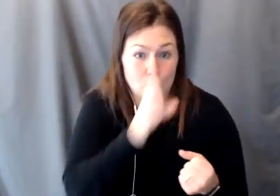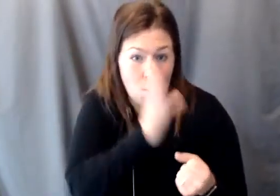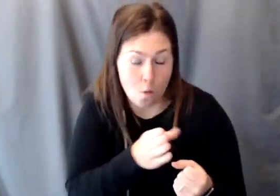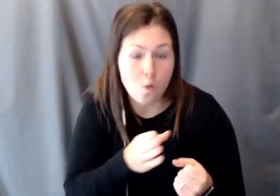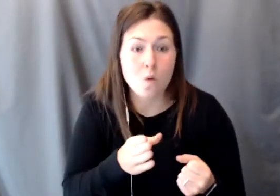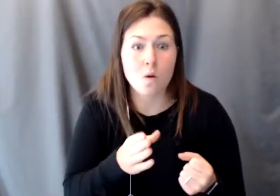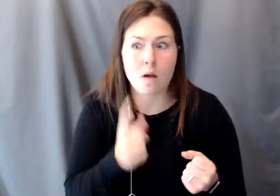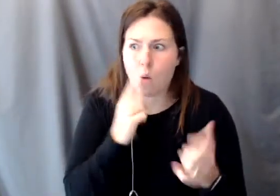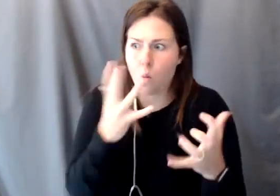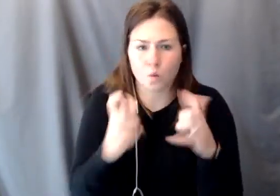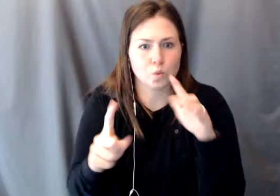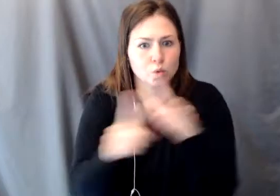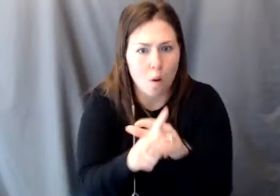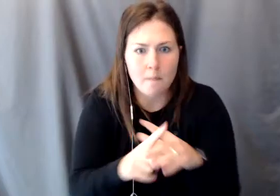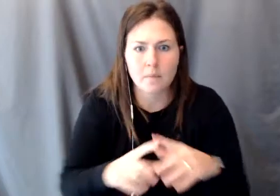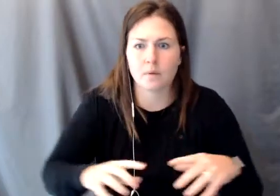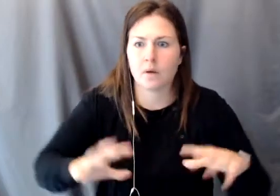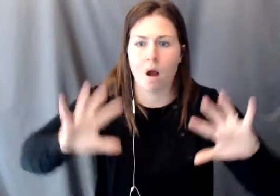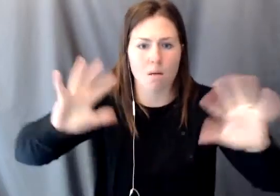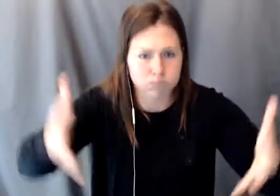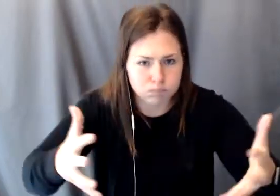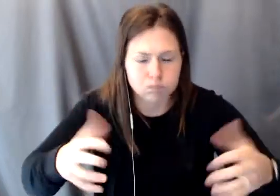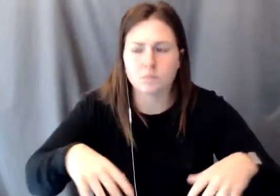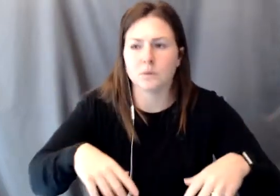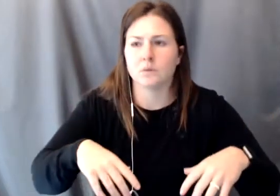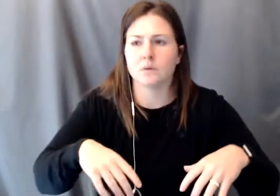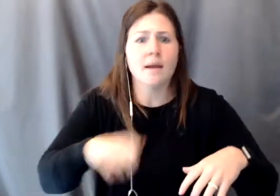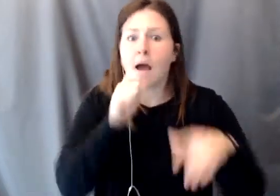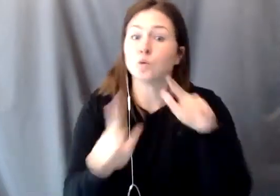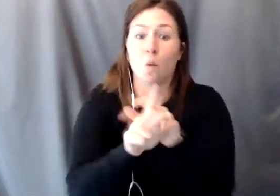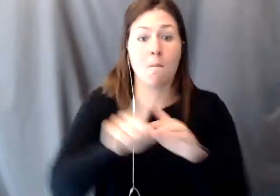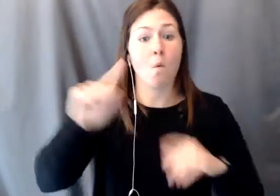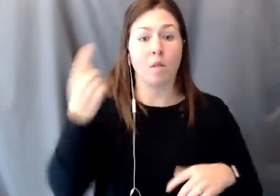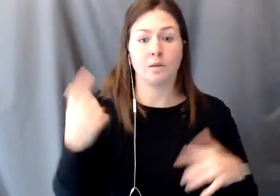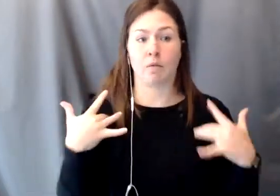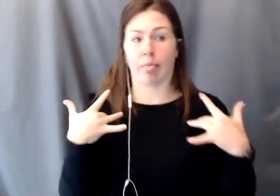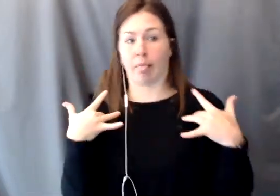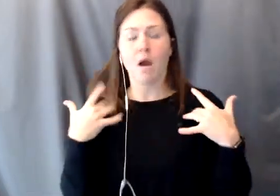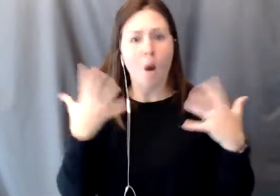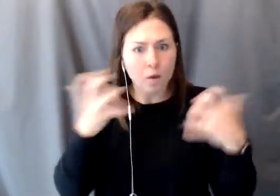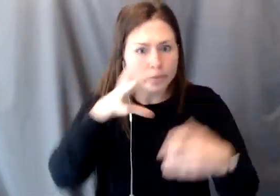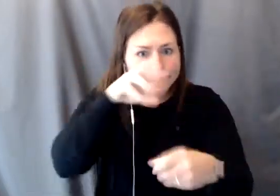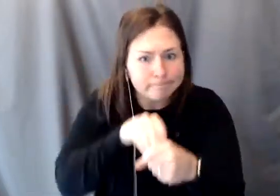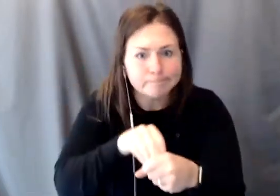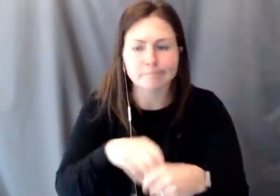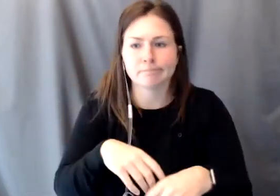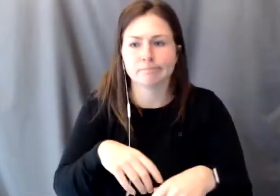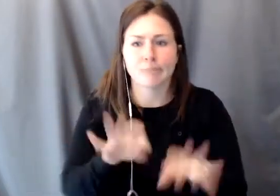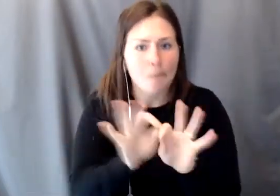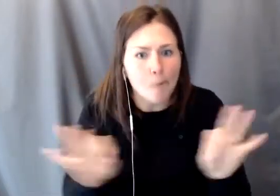wanted to be an important part of. So when they be, you know, given the